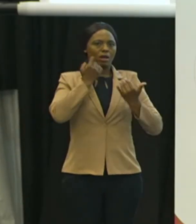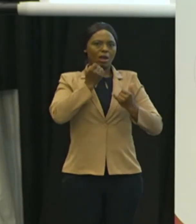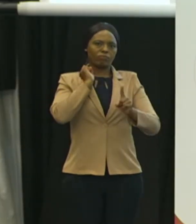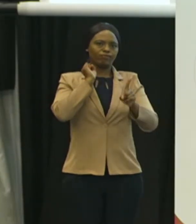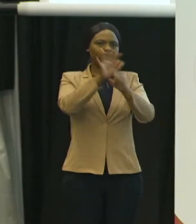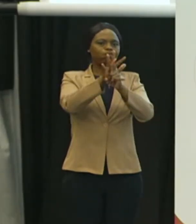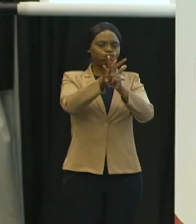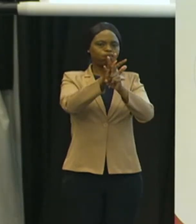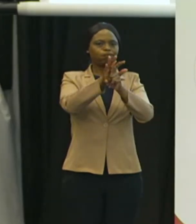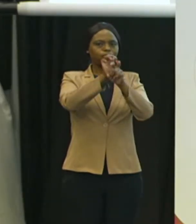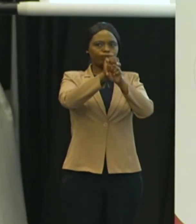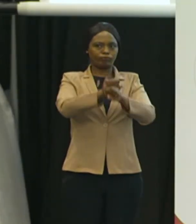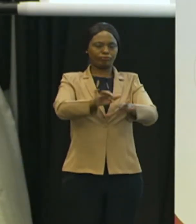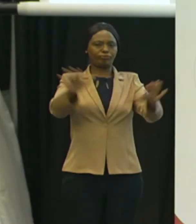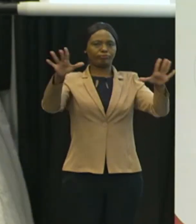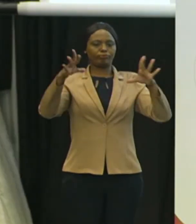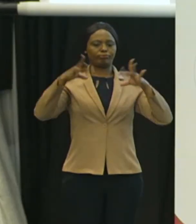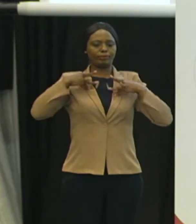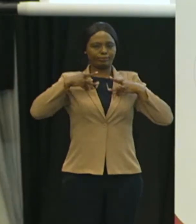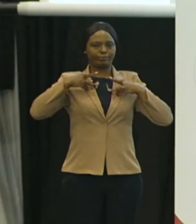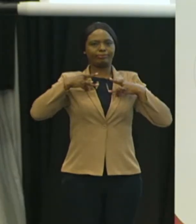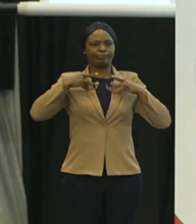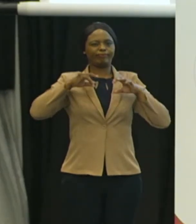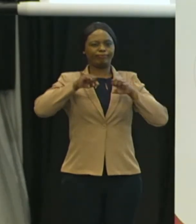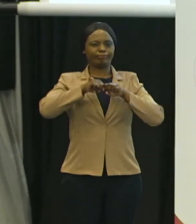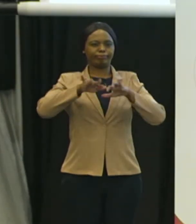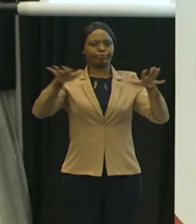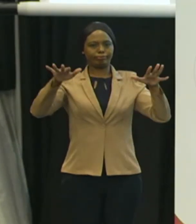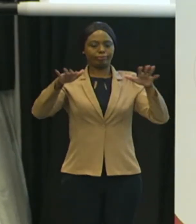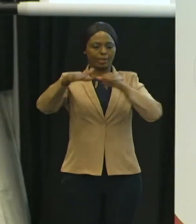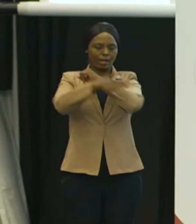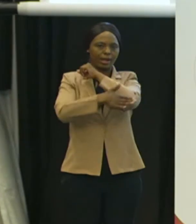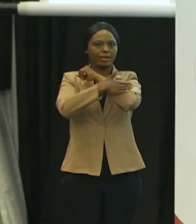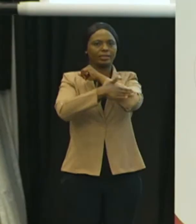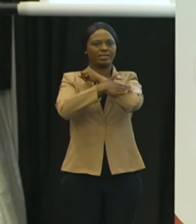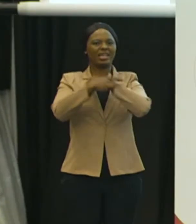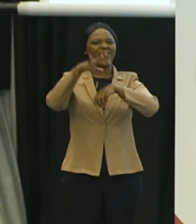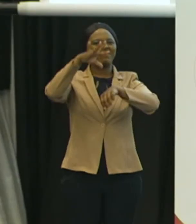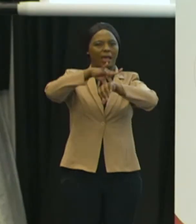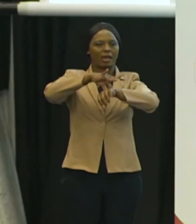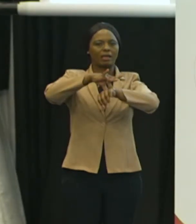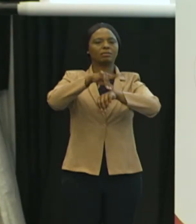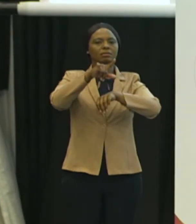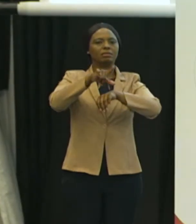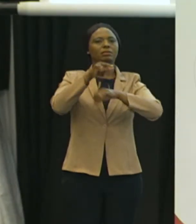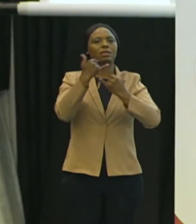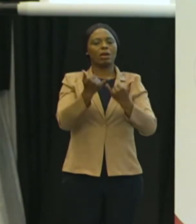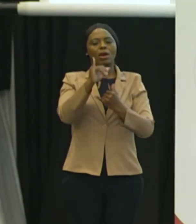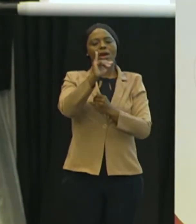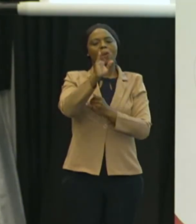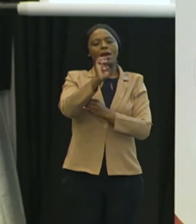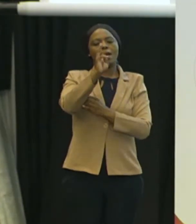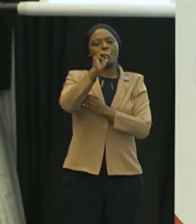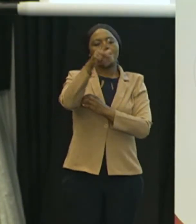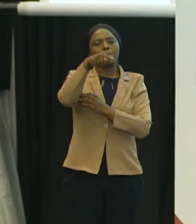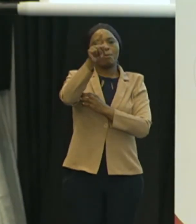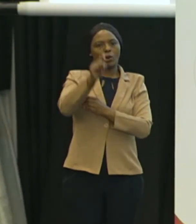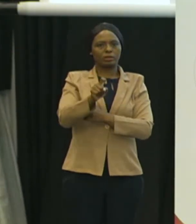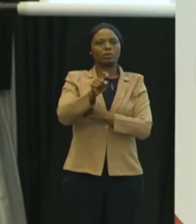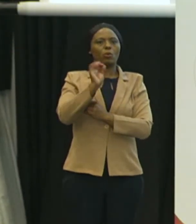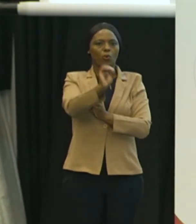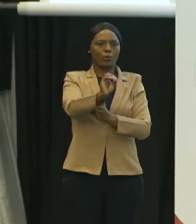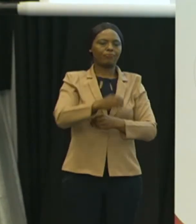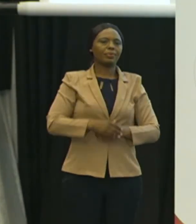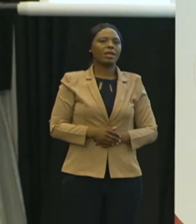mpox as a country, so we need to ensure that this is also managed. And also we need to ensure that there is